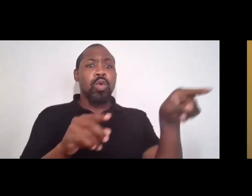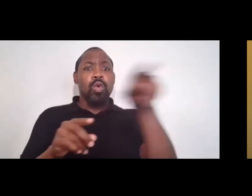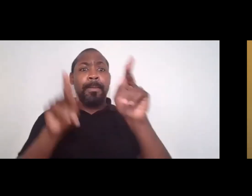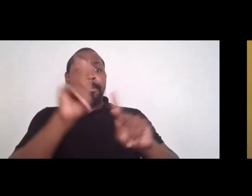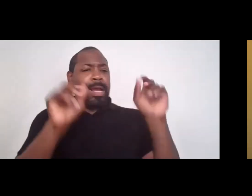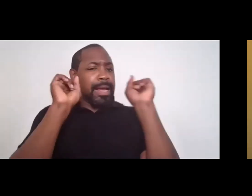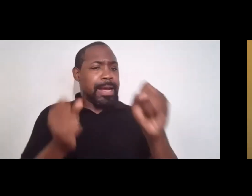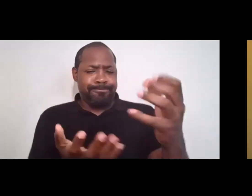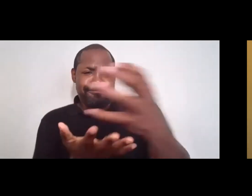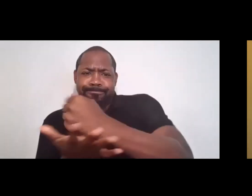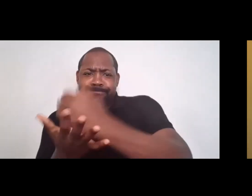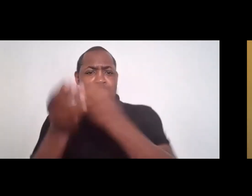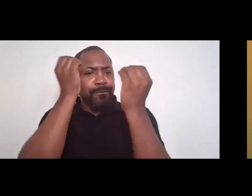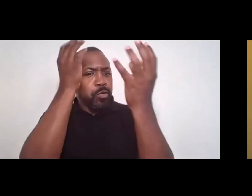email those respective individuals.